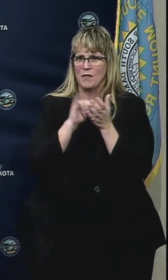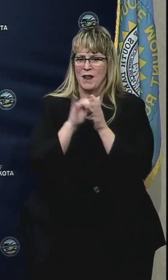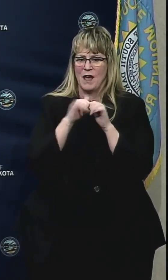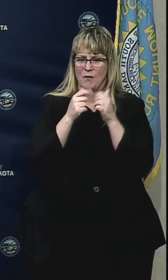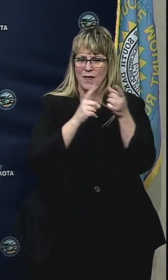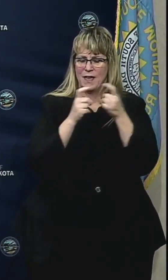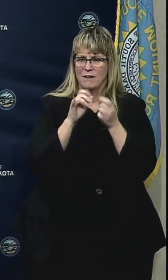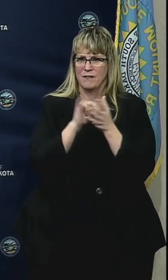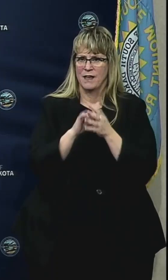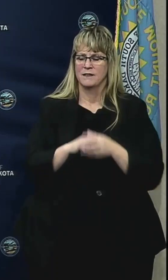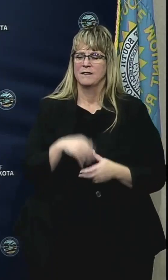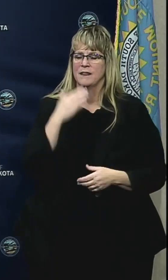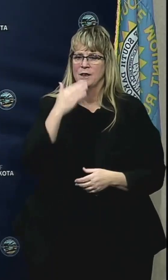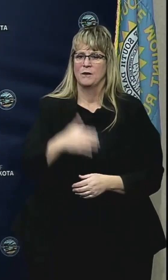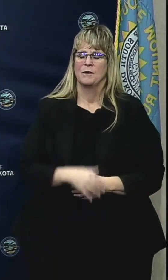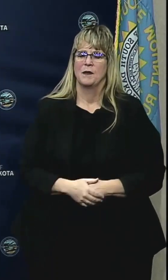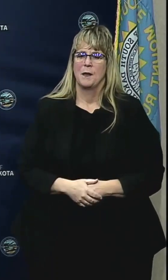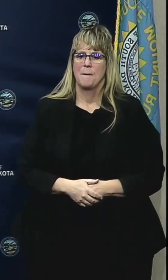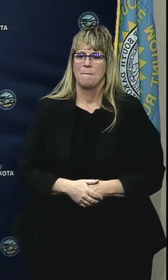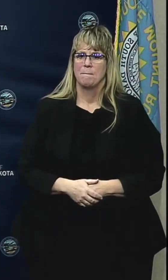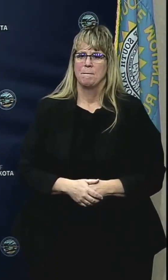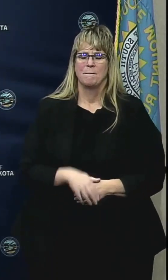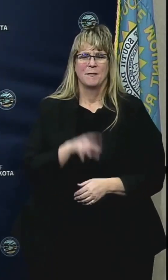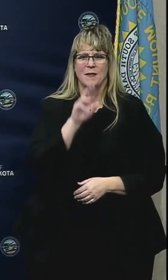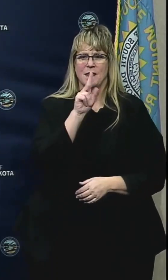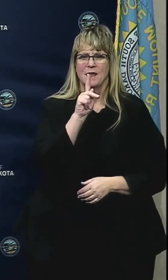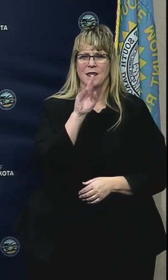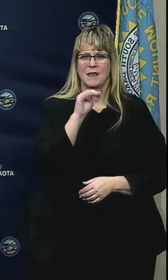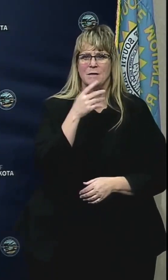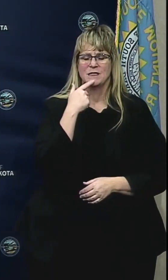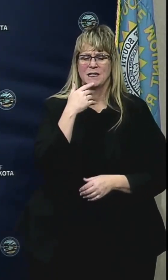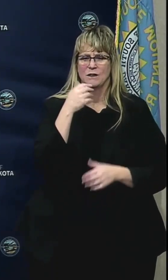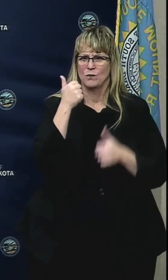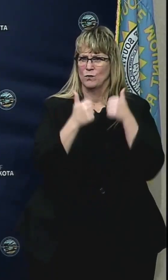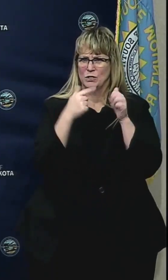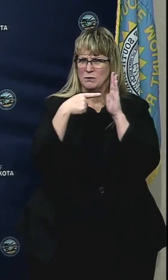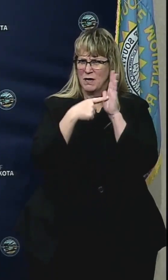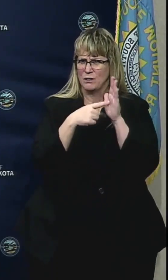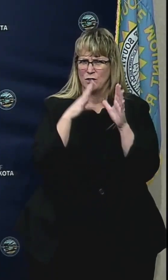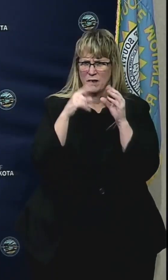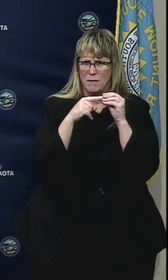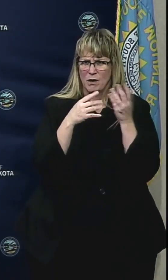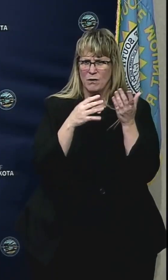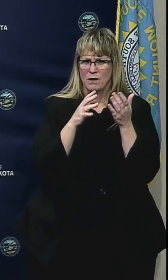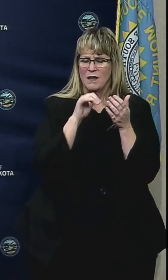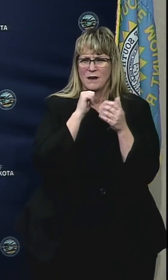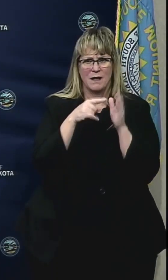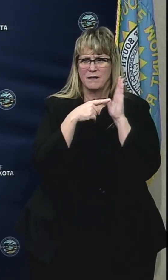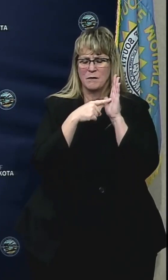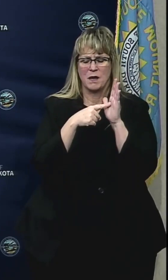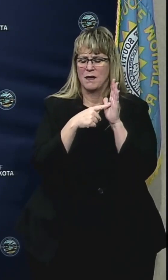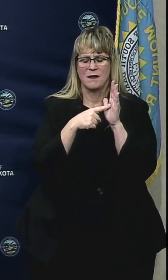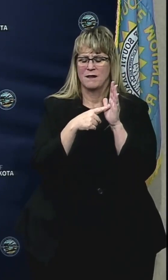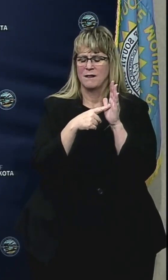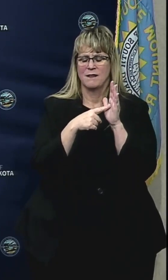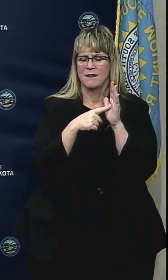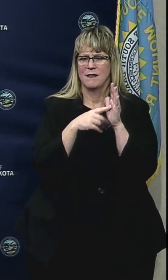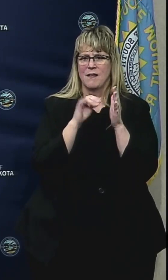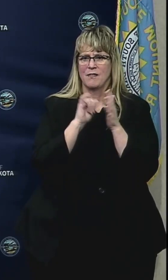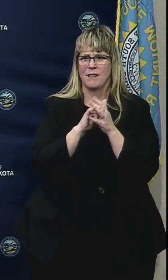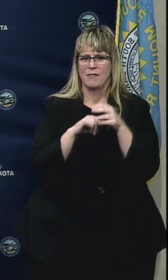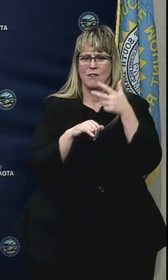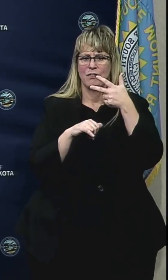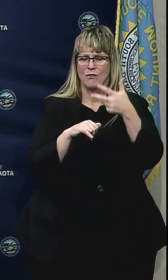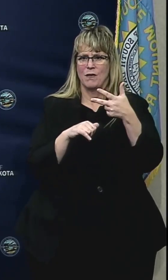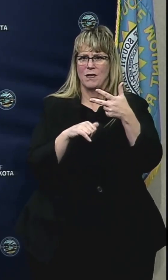the cases. Thank you. I'm not sure what model you're referring to. That would not be the model that the three